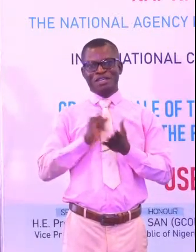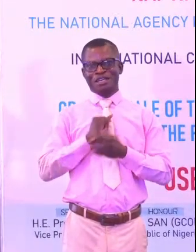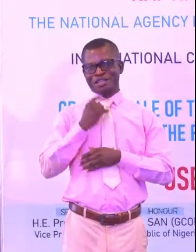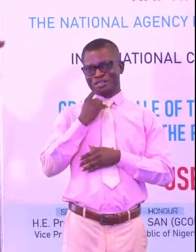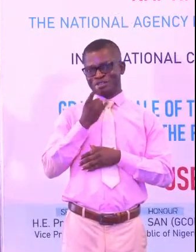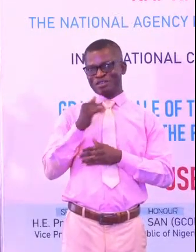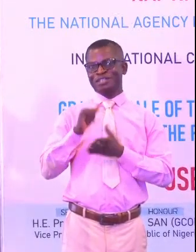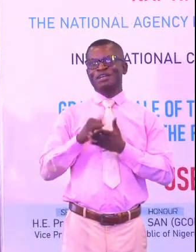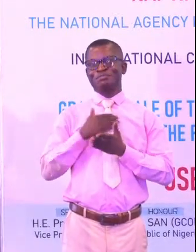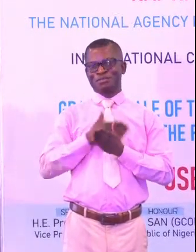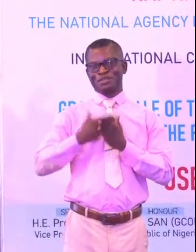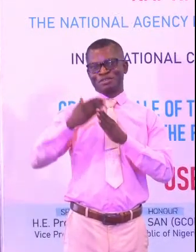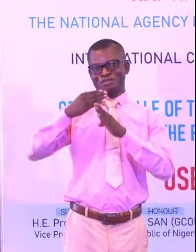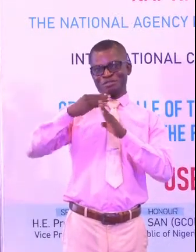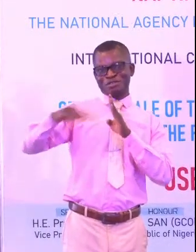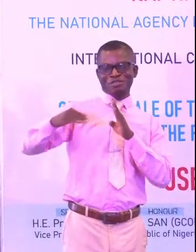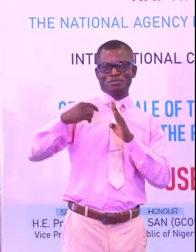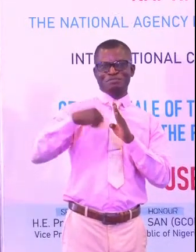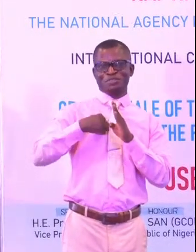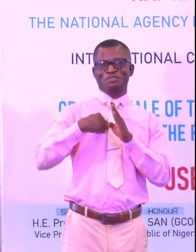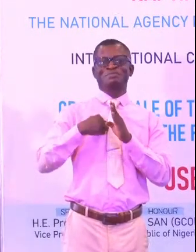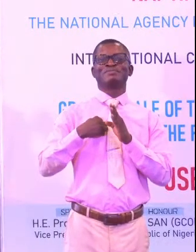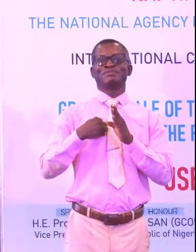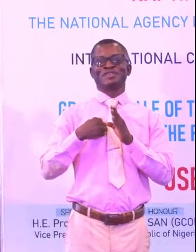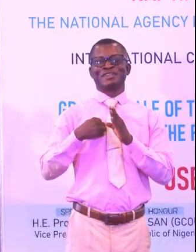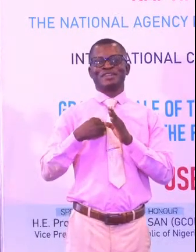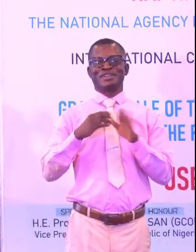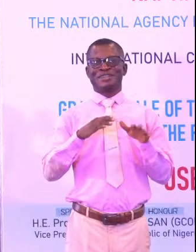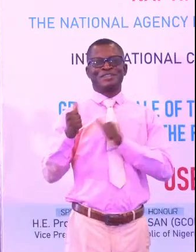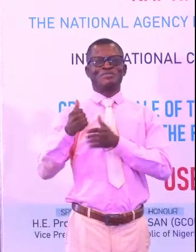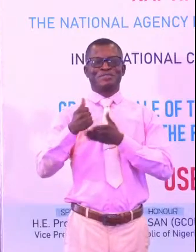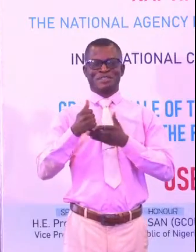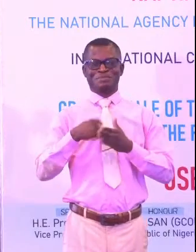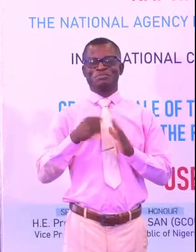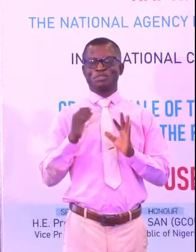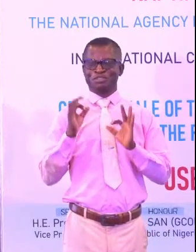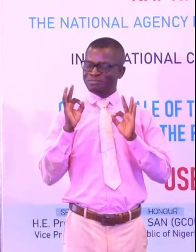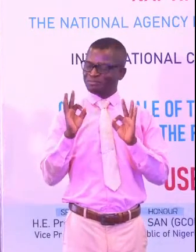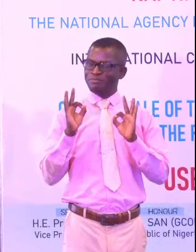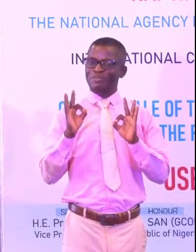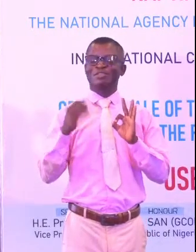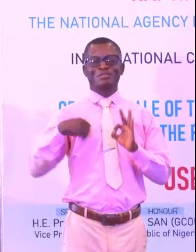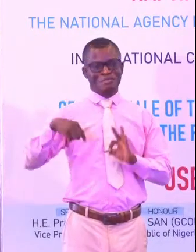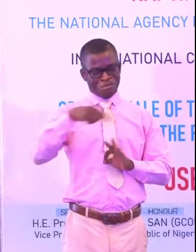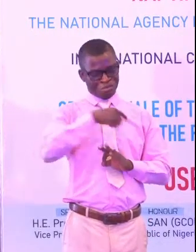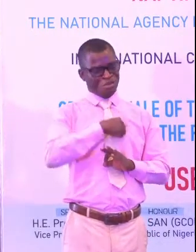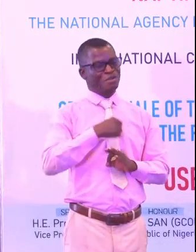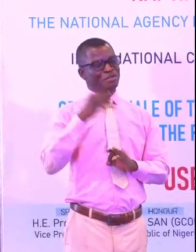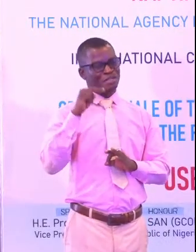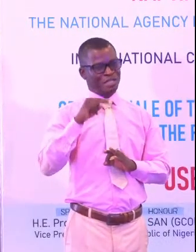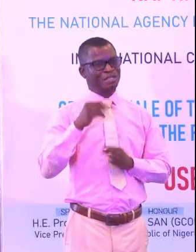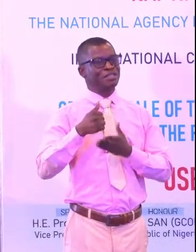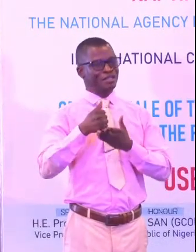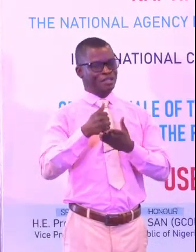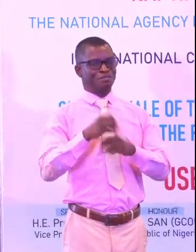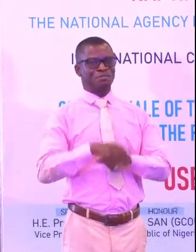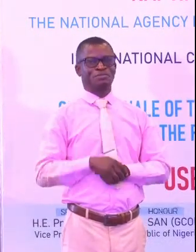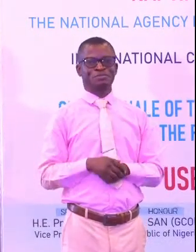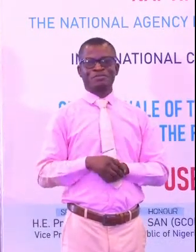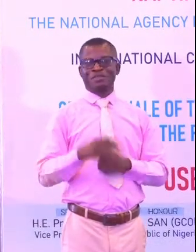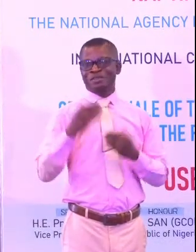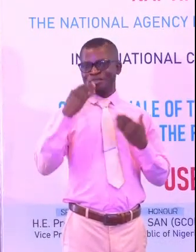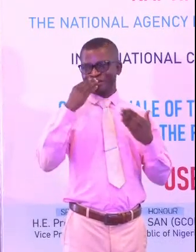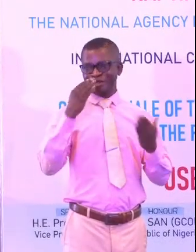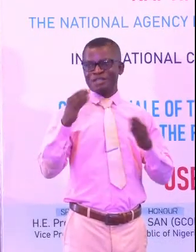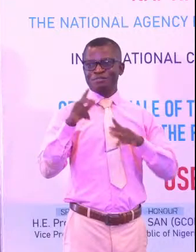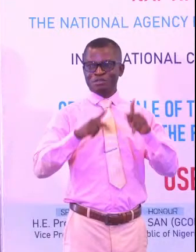crop that part out and leave the help me?" We all need help, don't we? But we thank